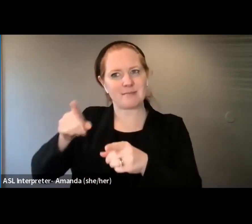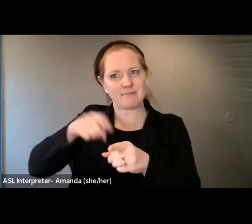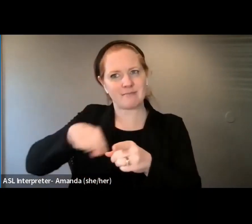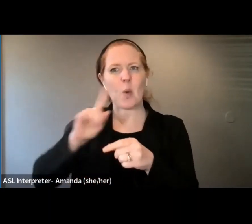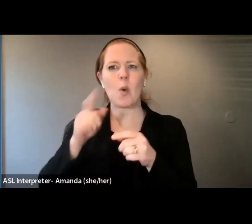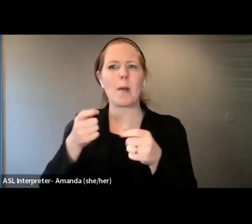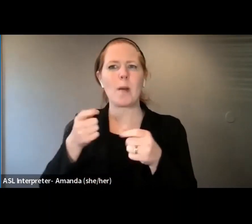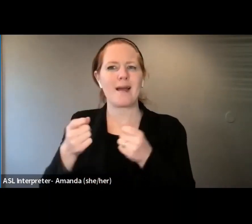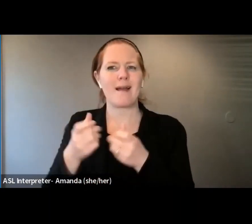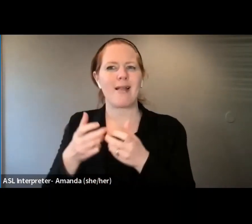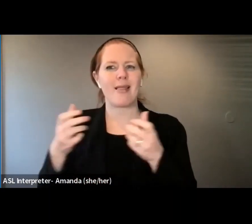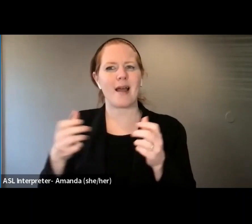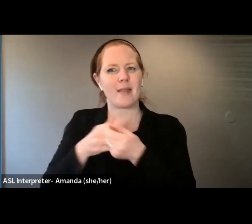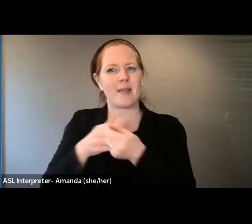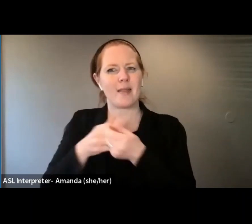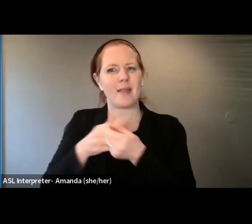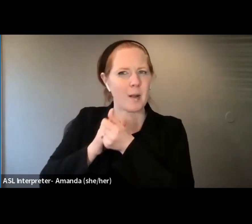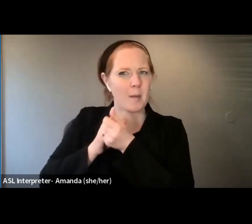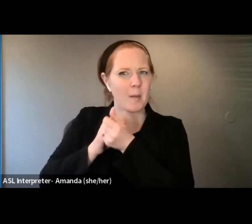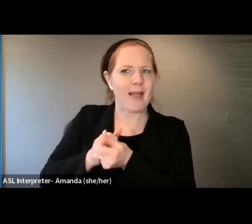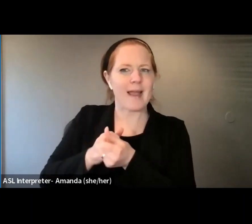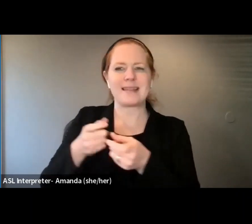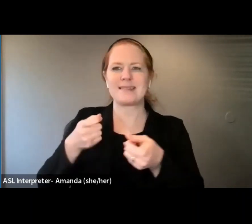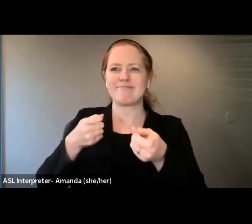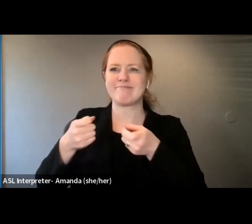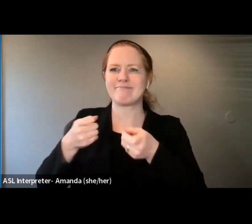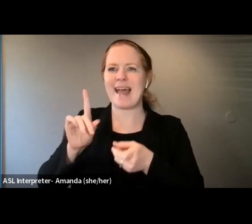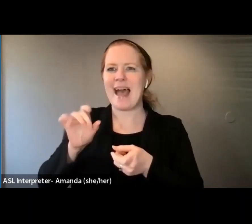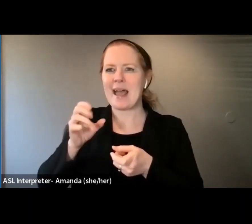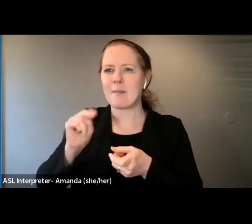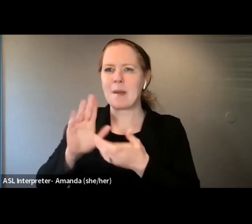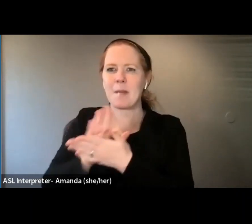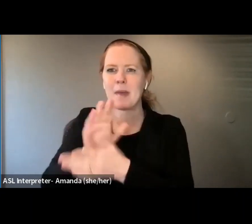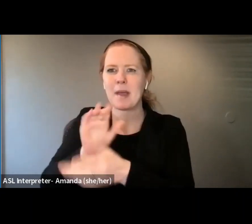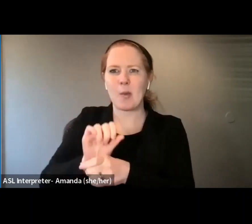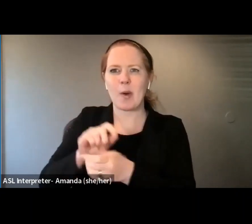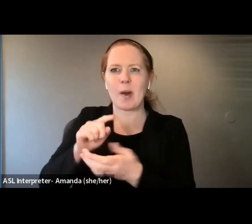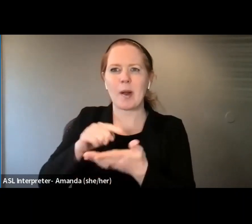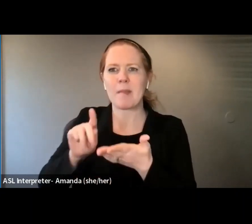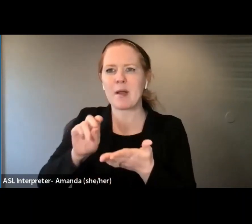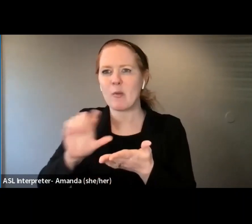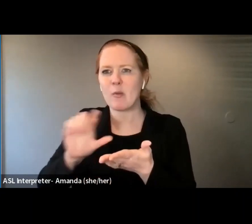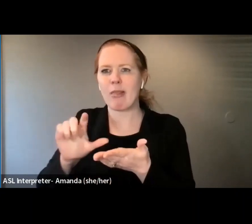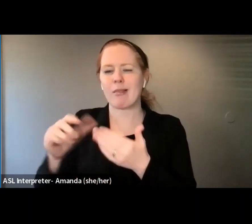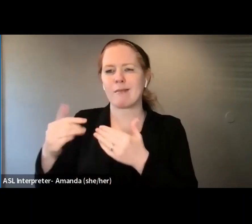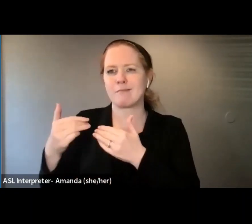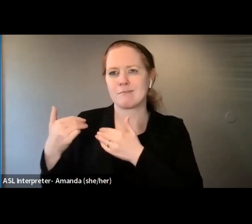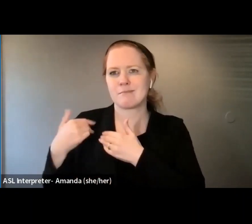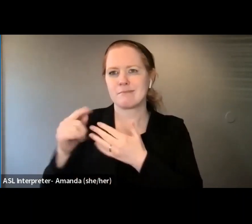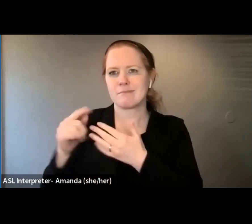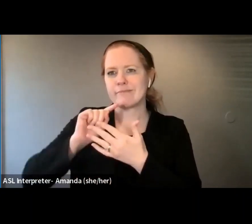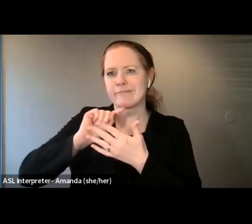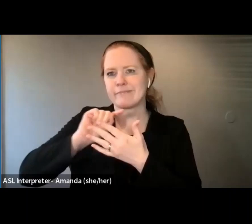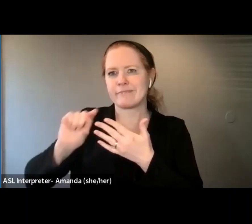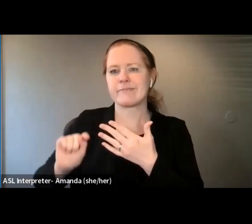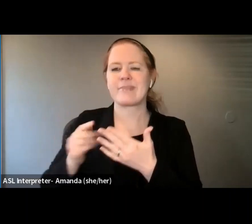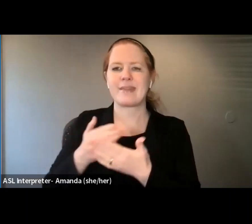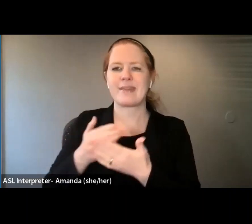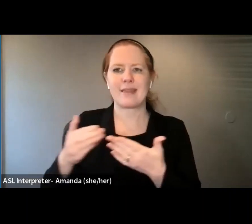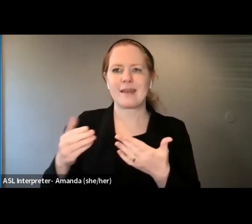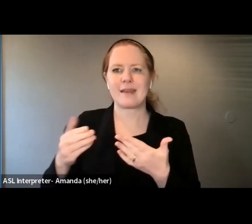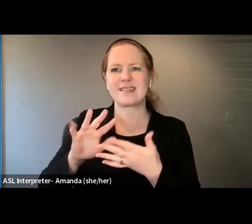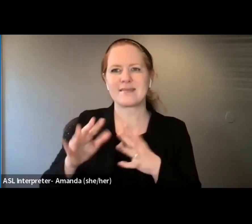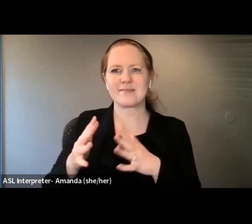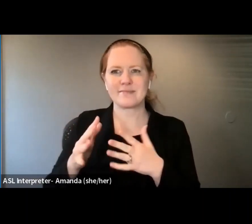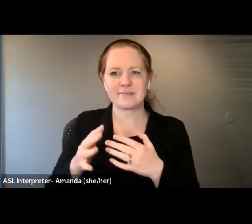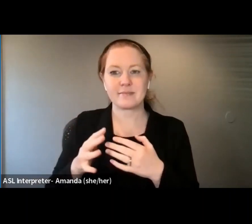sort of compliance, administrative paperwork, payroll responsibilities, things that are kind of just have to